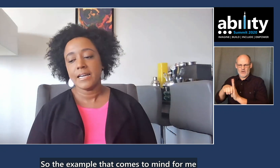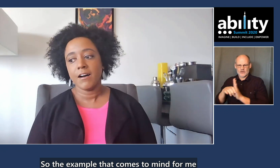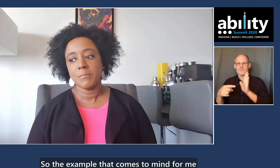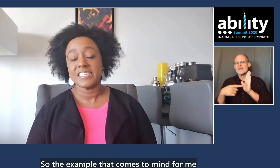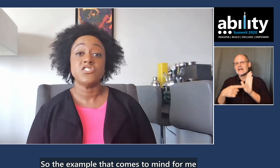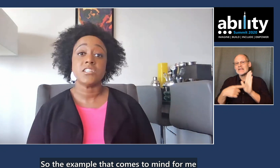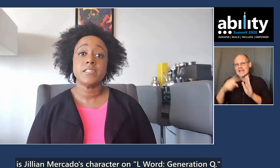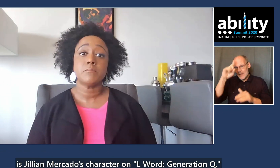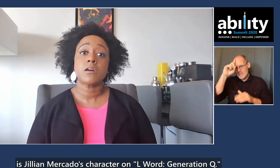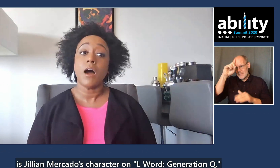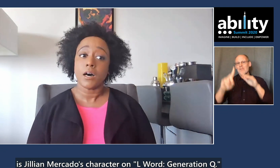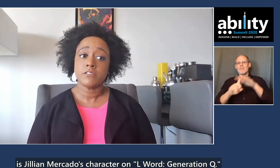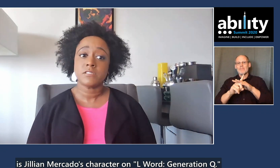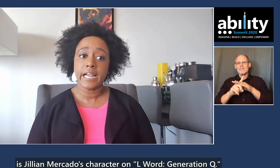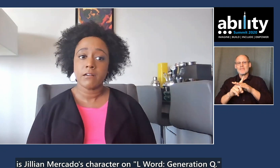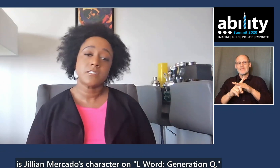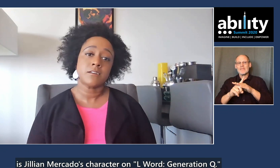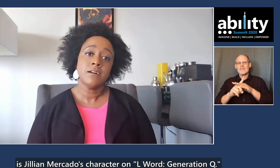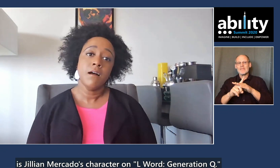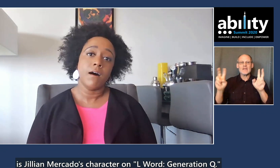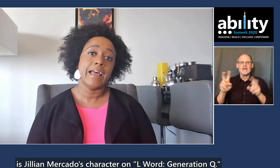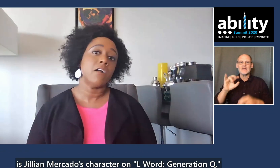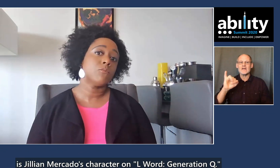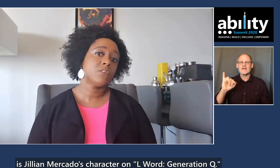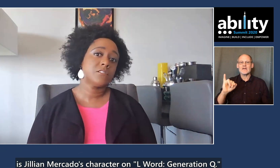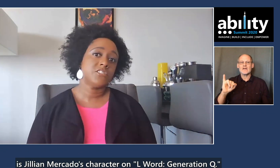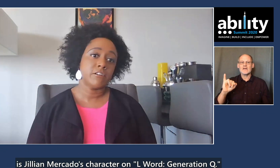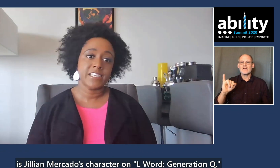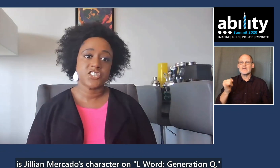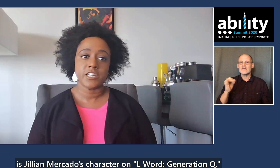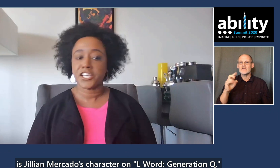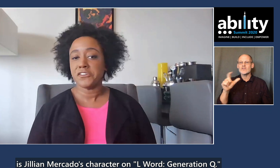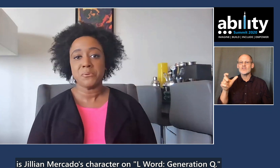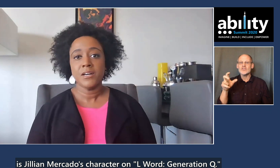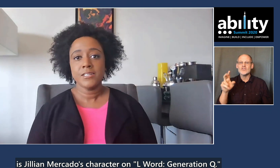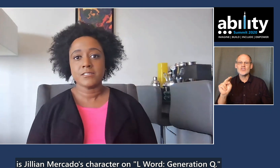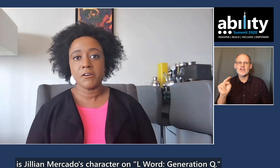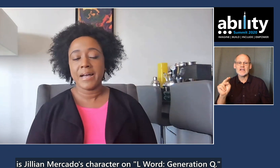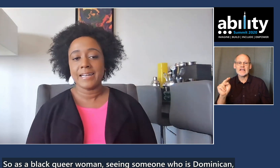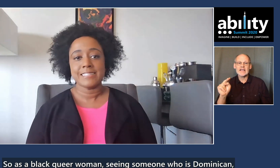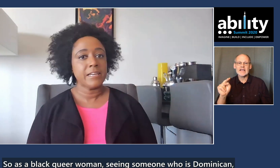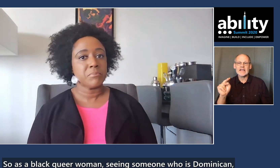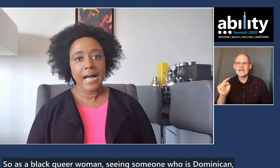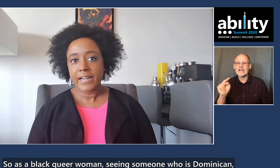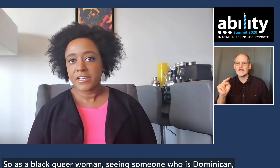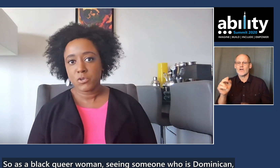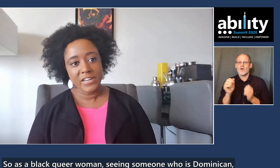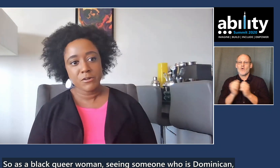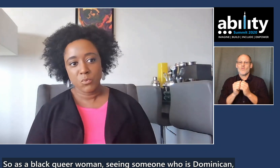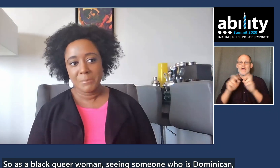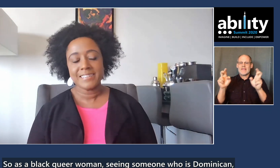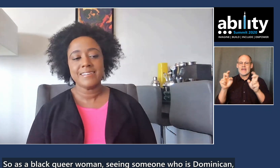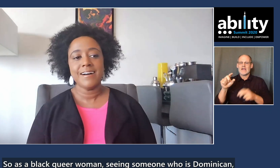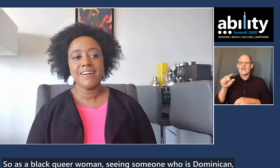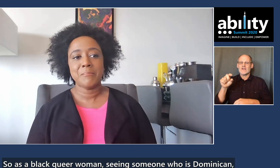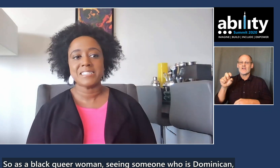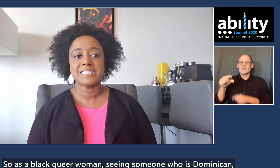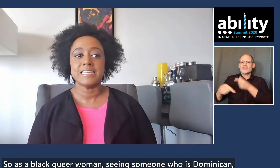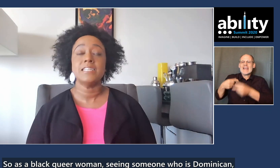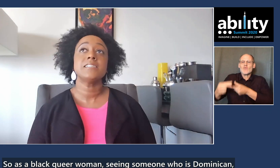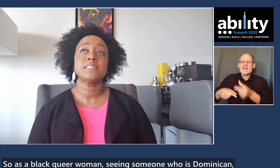for me is Jillian Mercado's character on L Word Generation Q. So as a Black queer